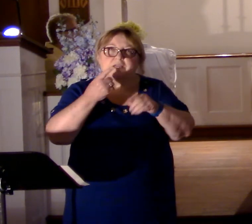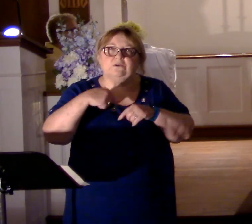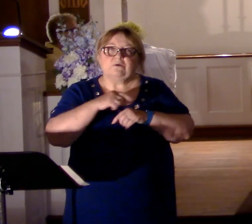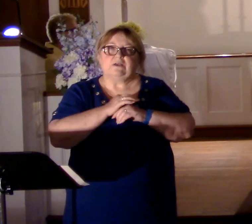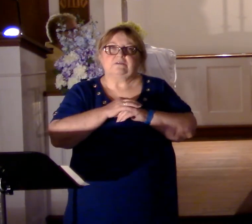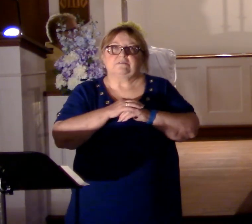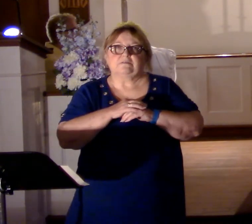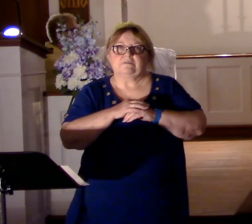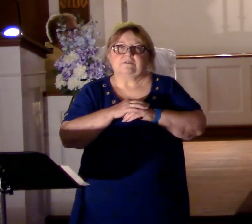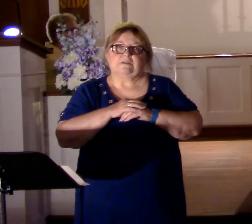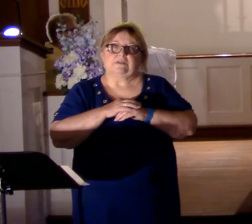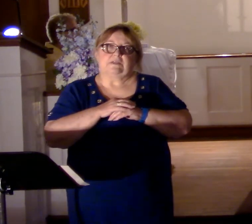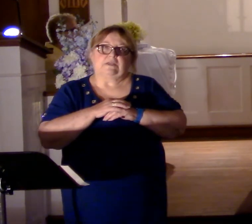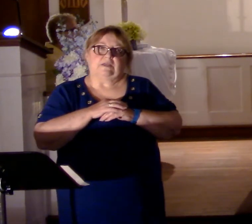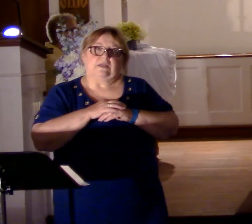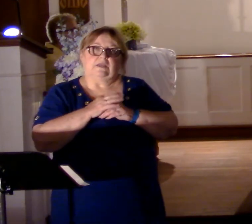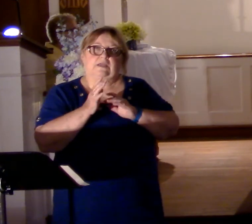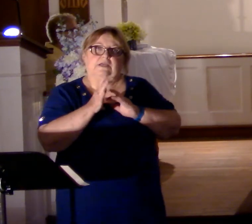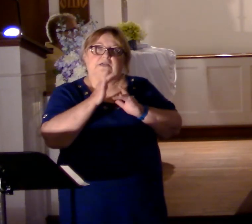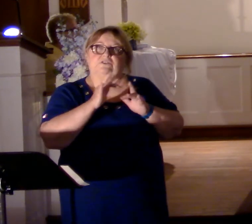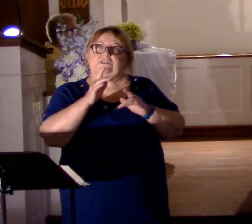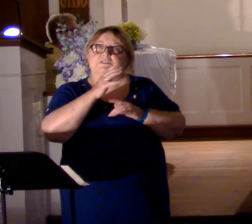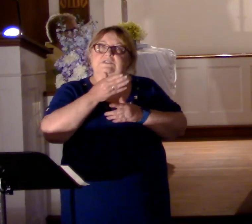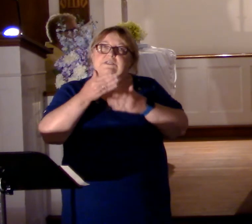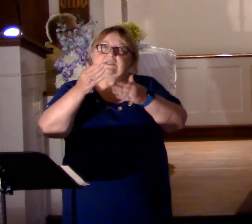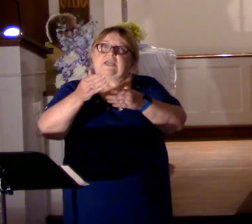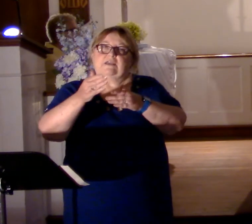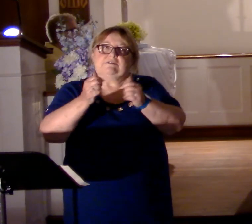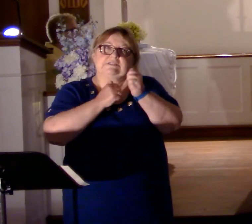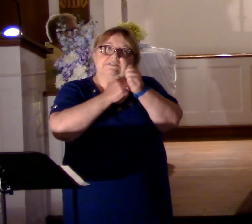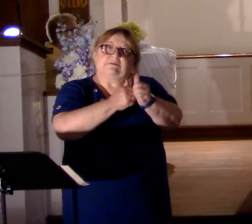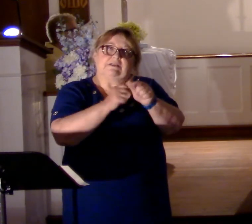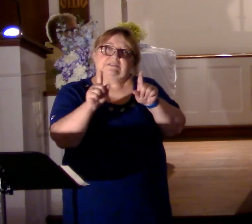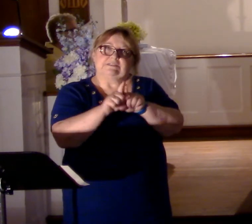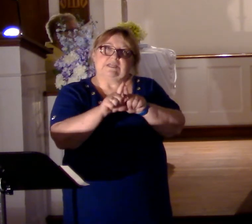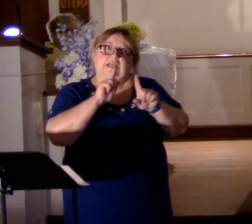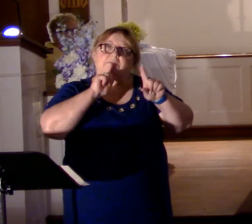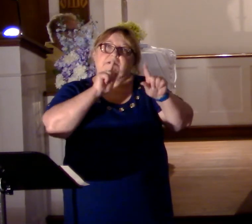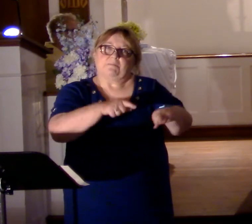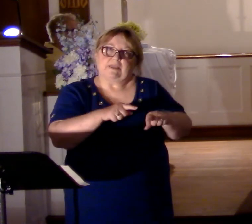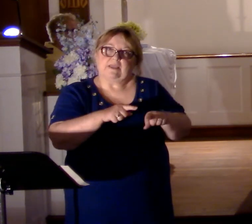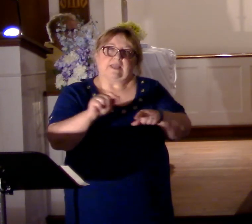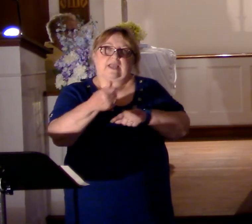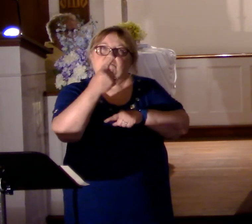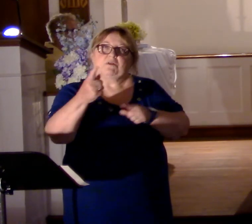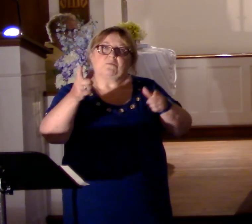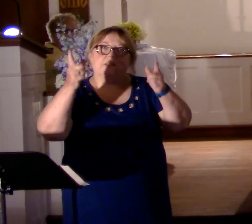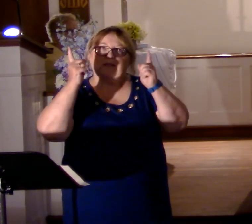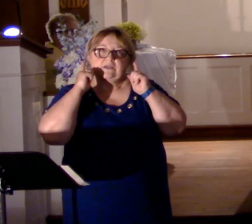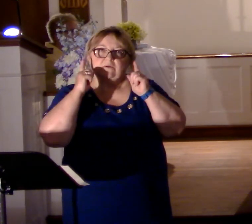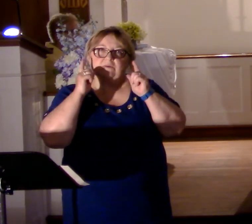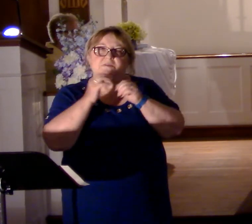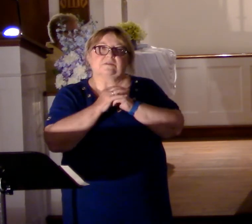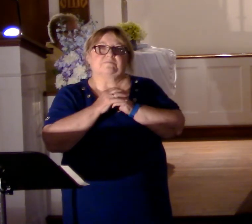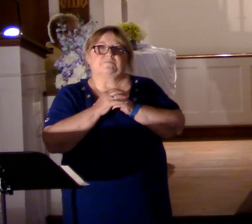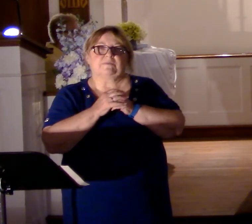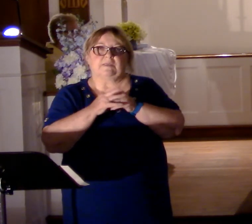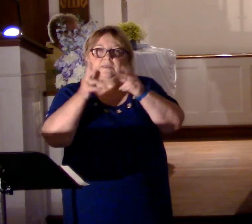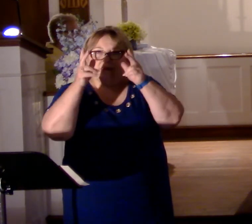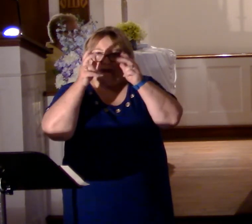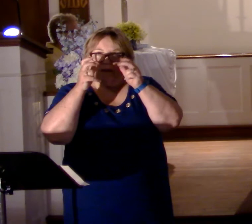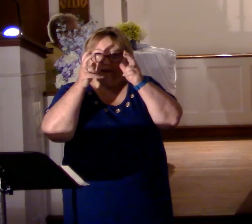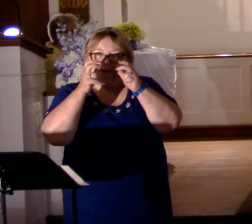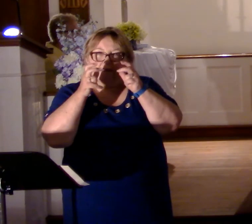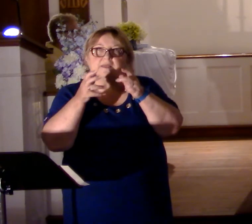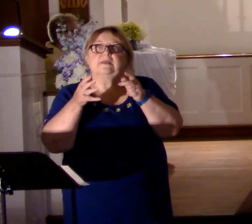communicate. Jesus gave his disciples the same command. Anyone with ears, let